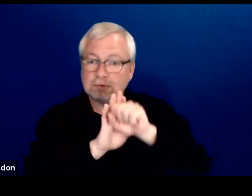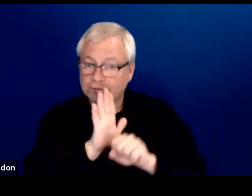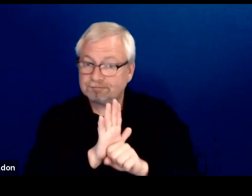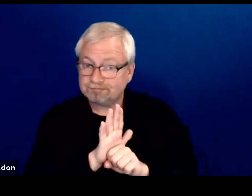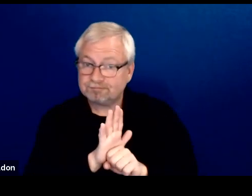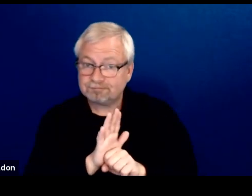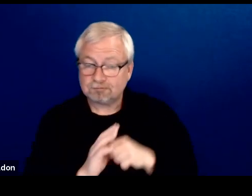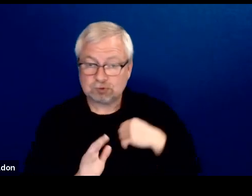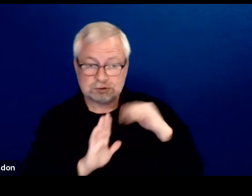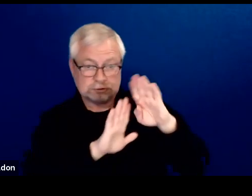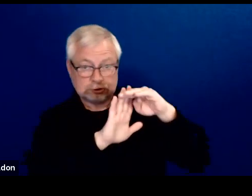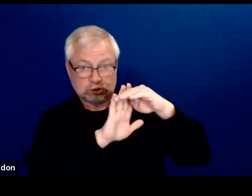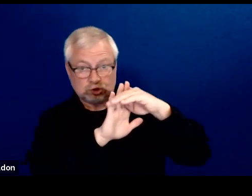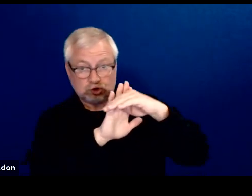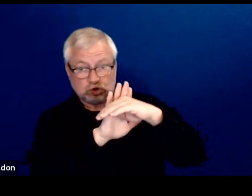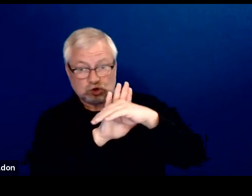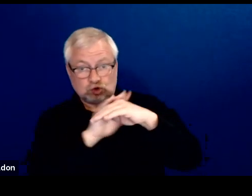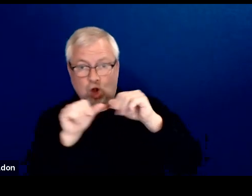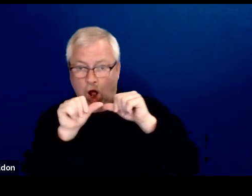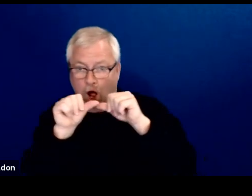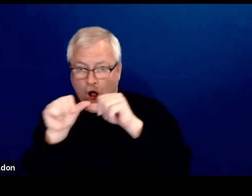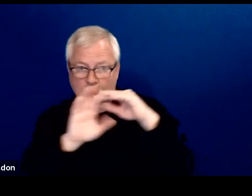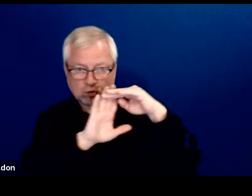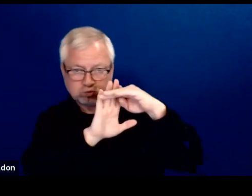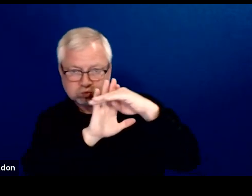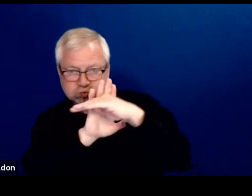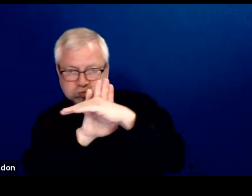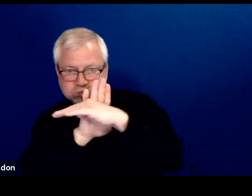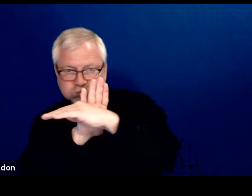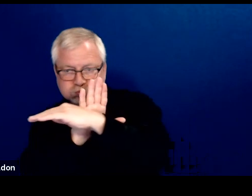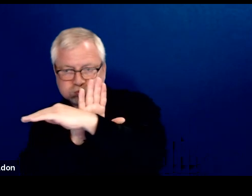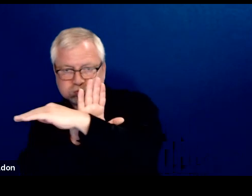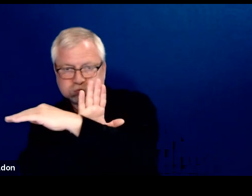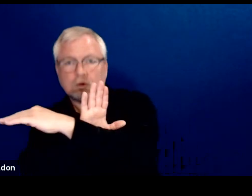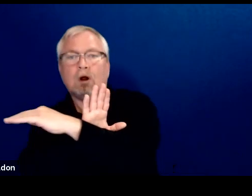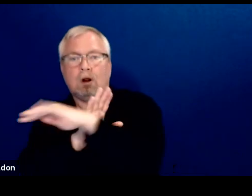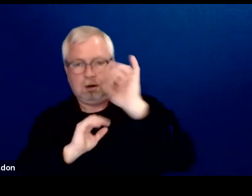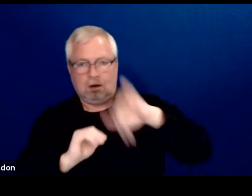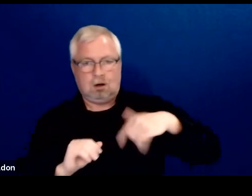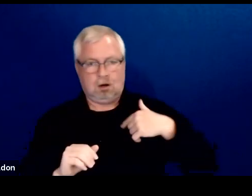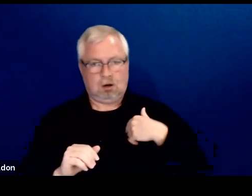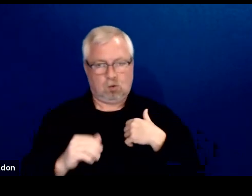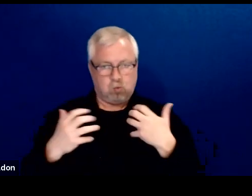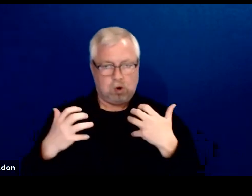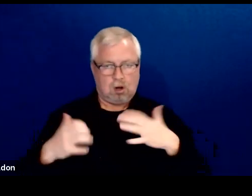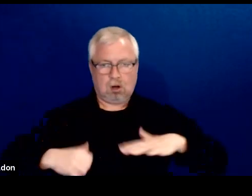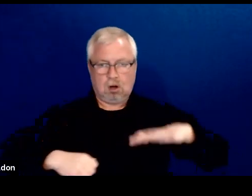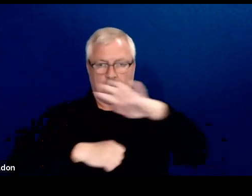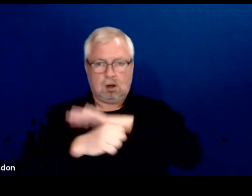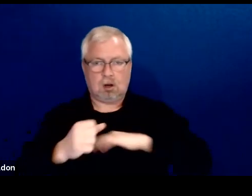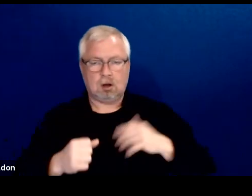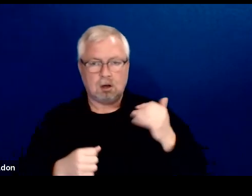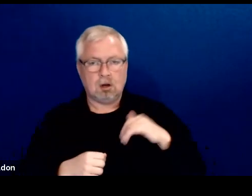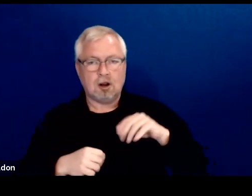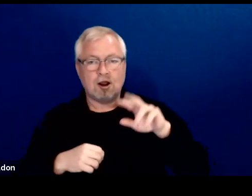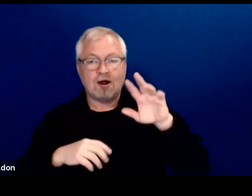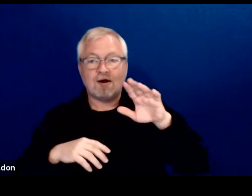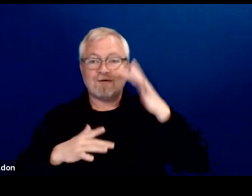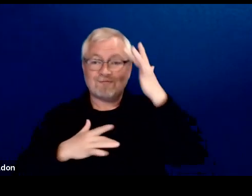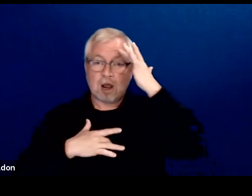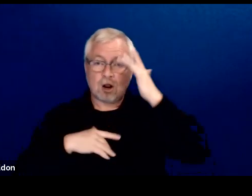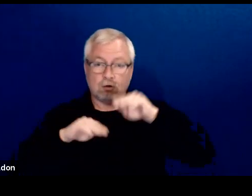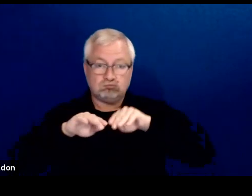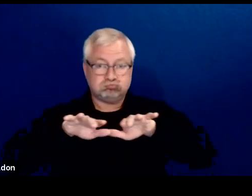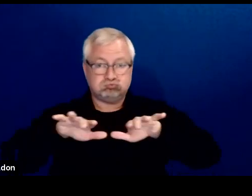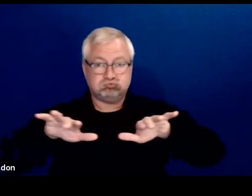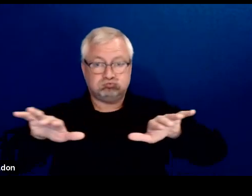close because of geography and the way this virus has burned through the world and the country. We bought some extra